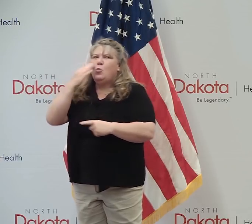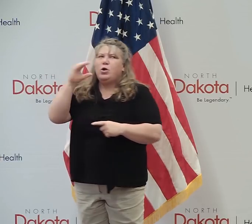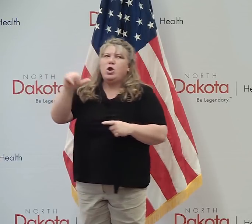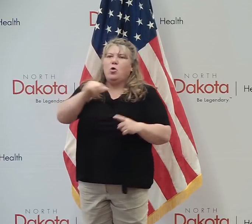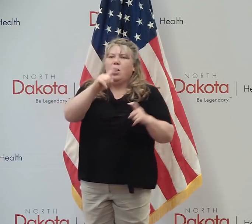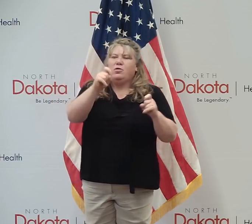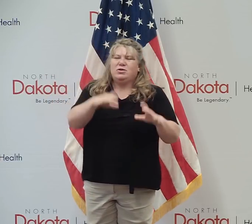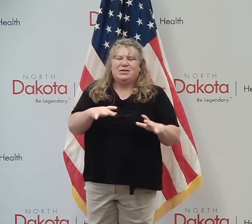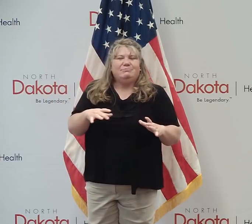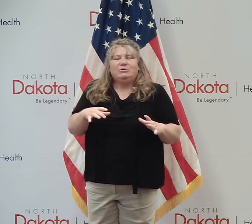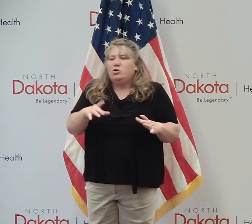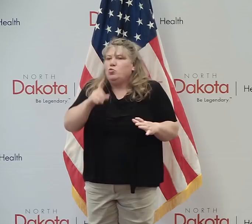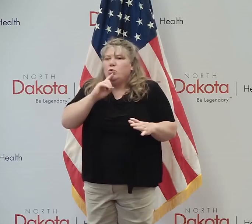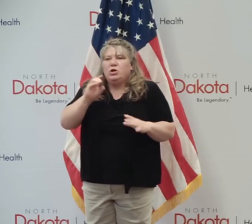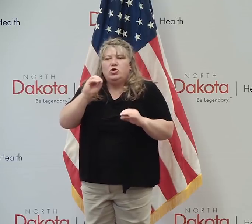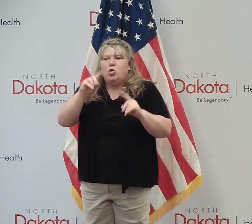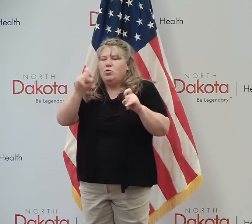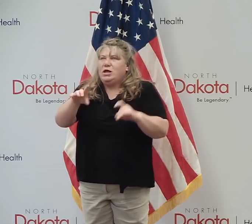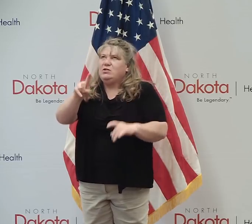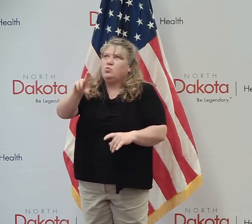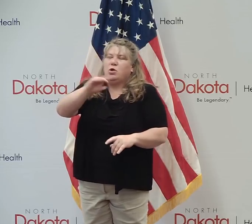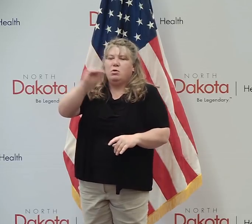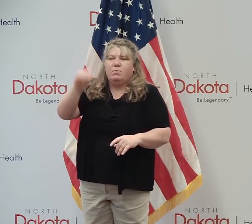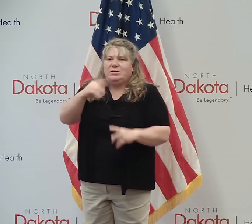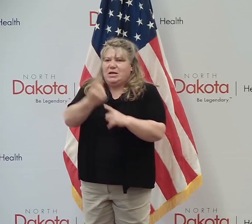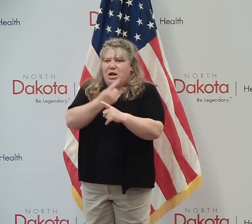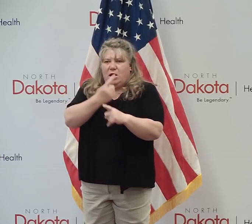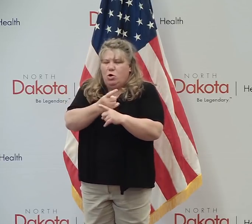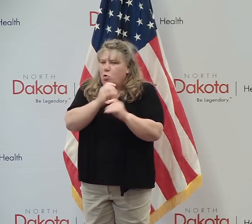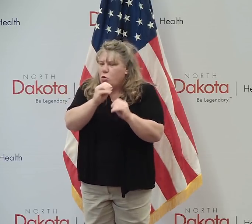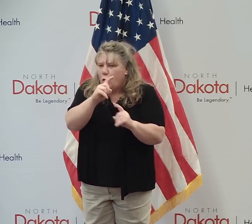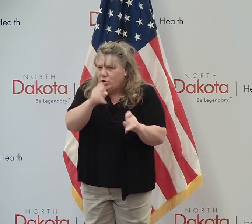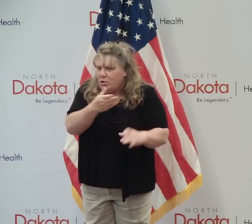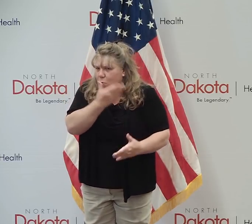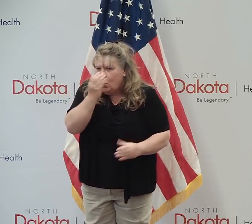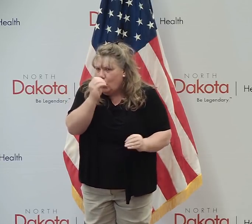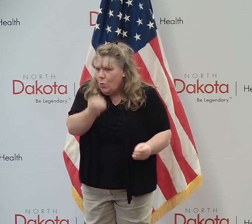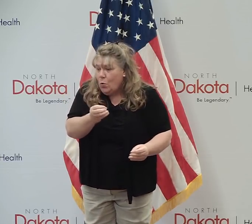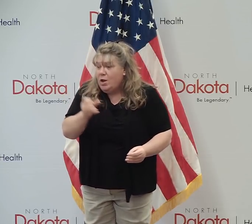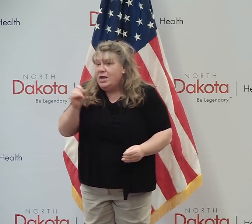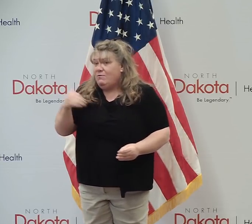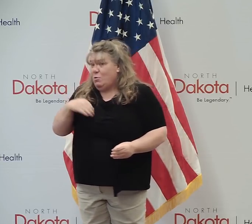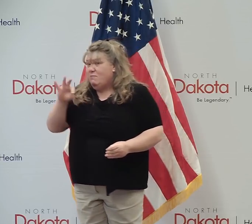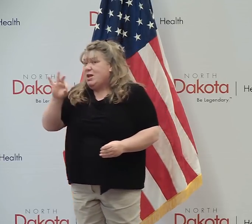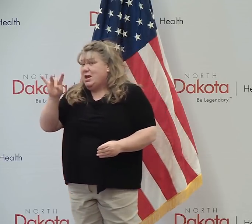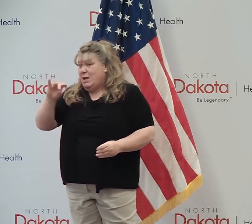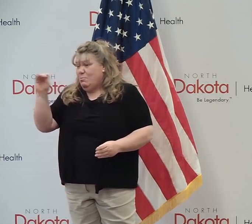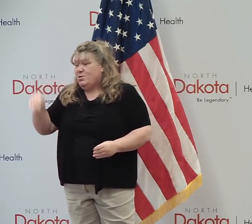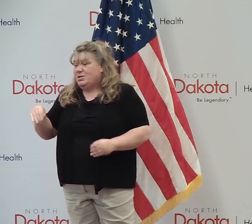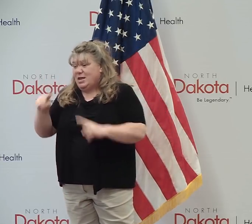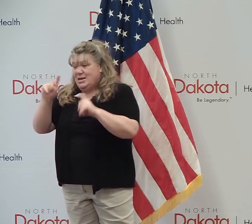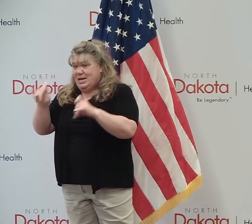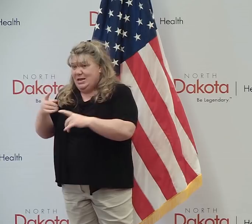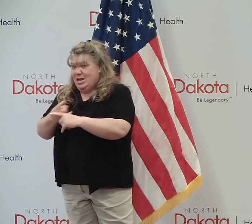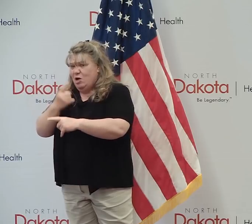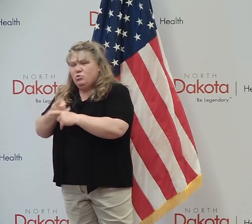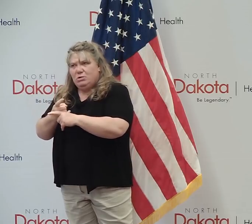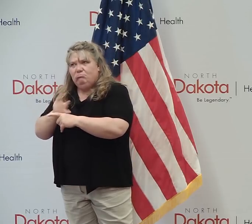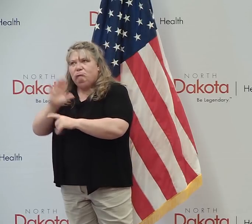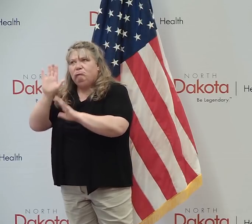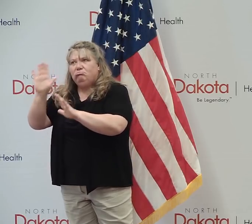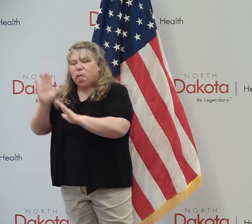that, no test is 100%. And so that if you've got in that 98%, you're in great shape. Some of the other machines might